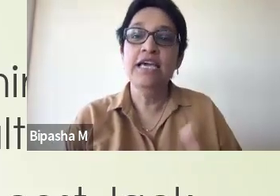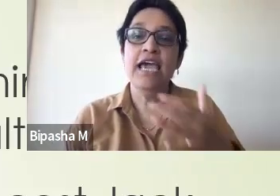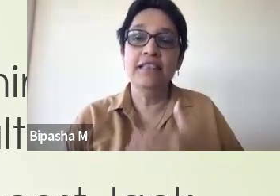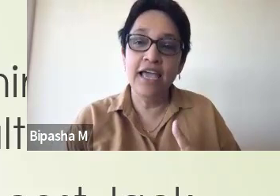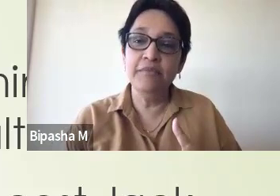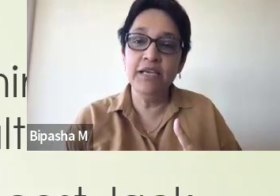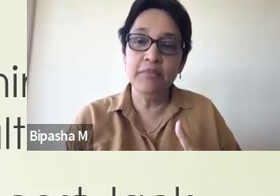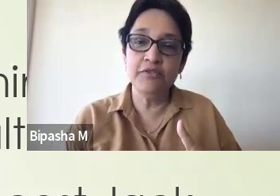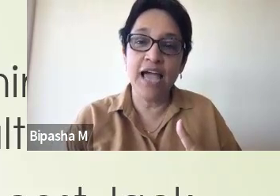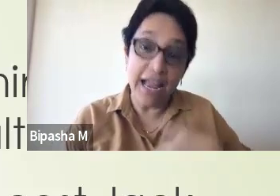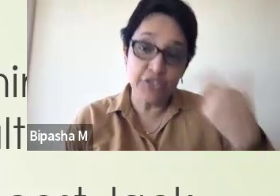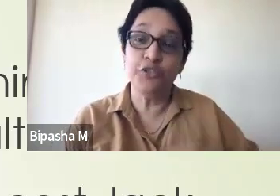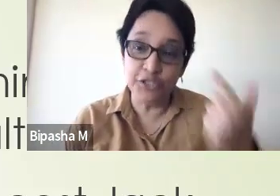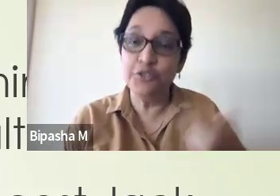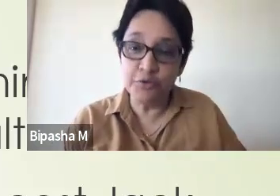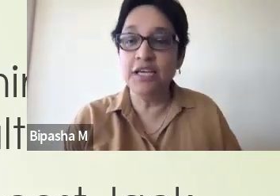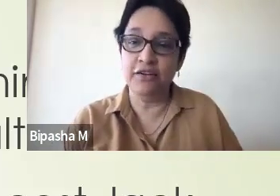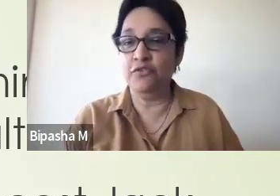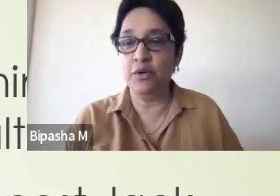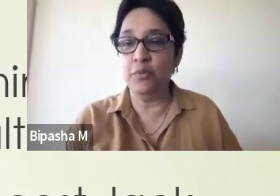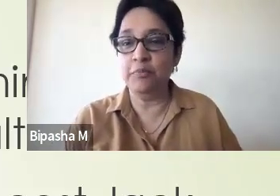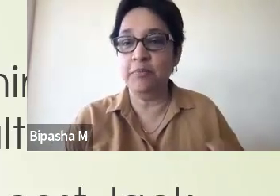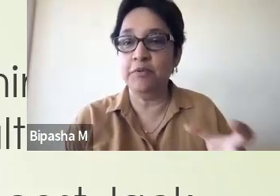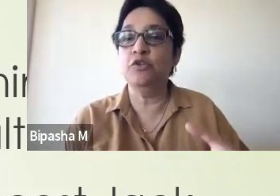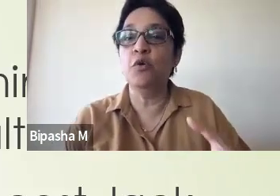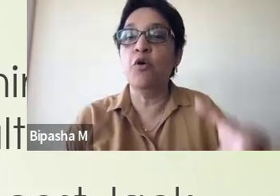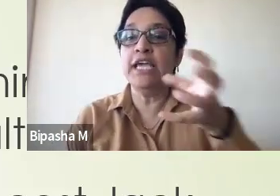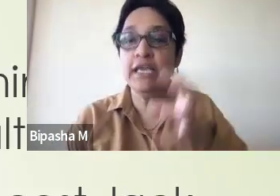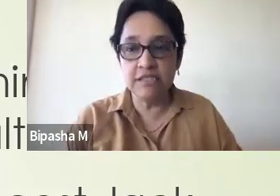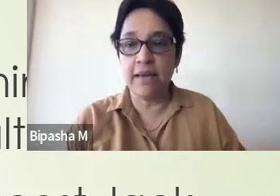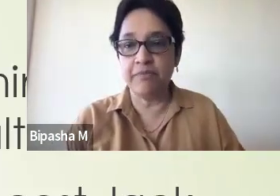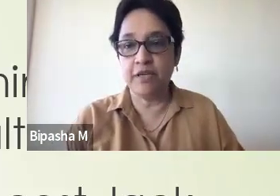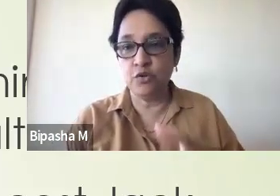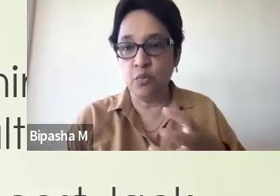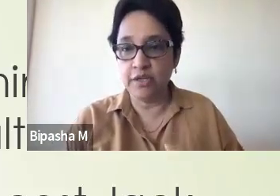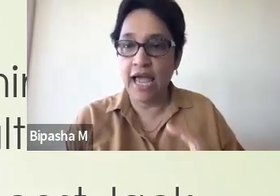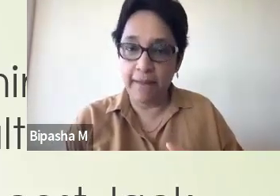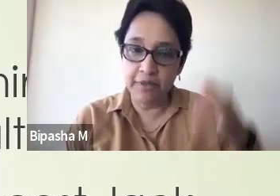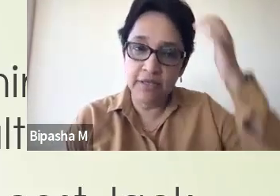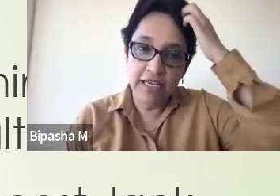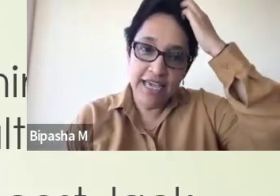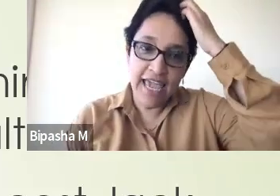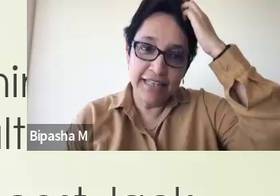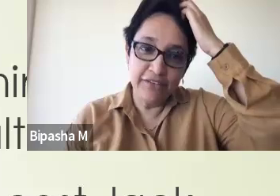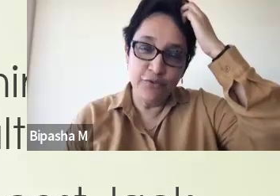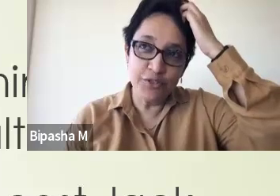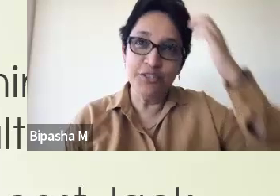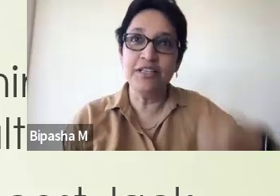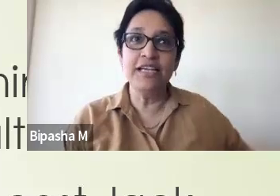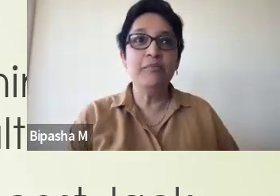round, and then being able to actually do the interviewing with the people to go more in depth into what happened.